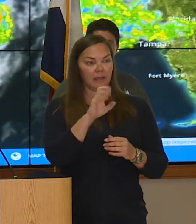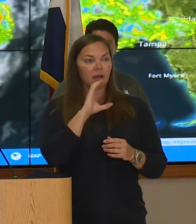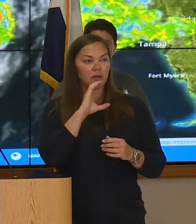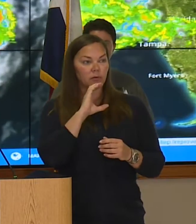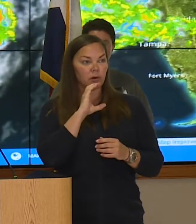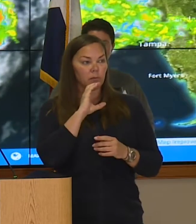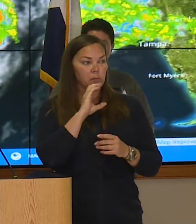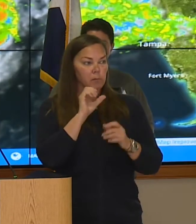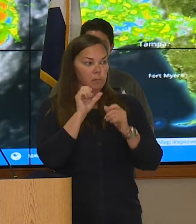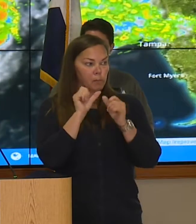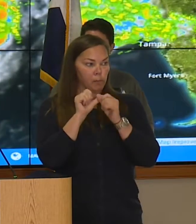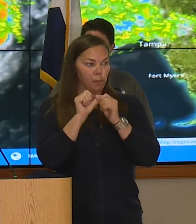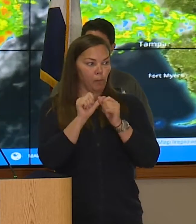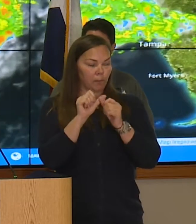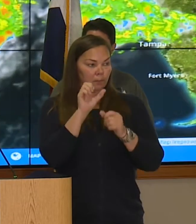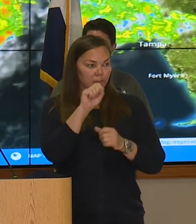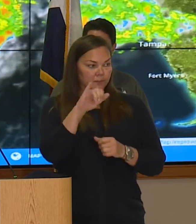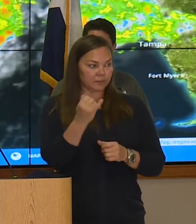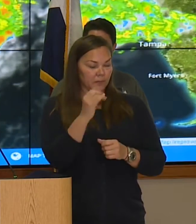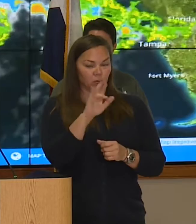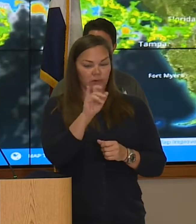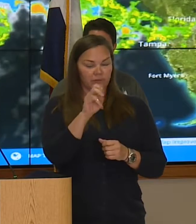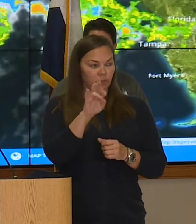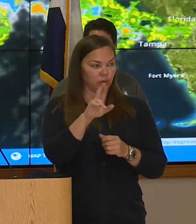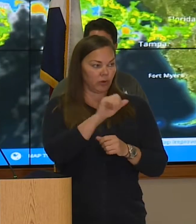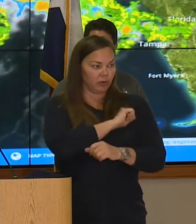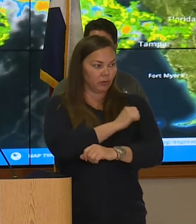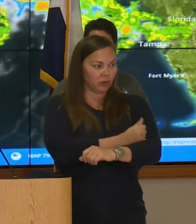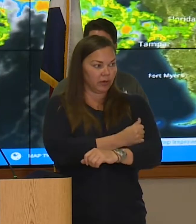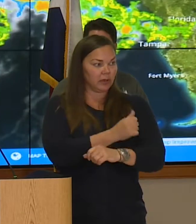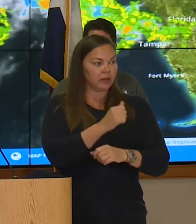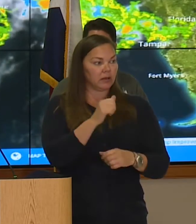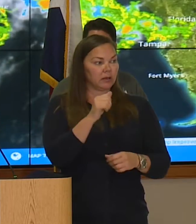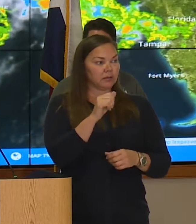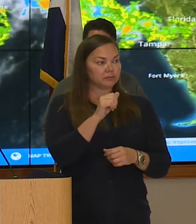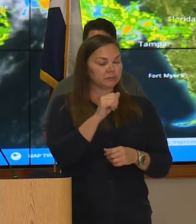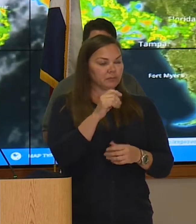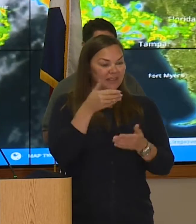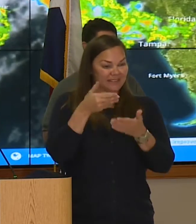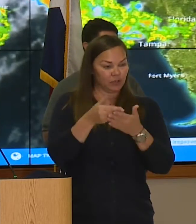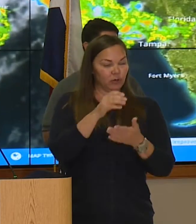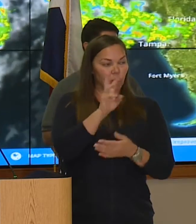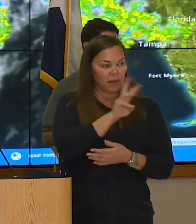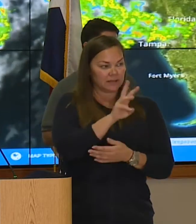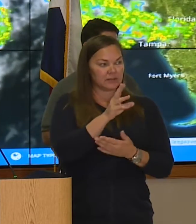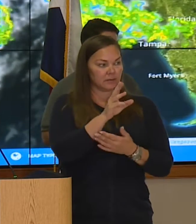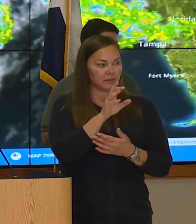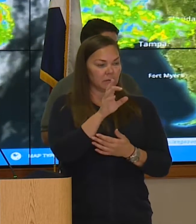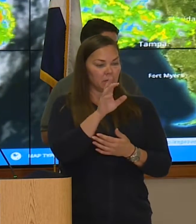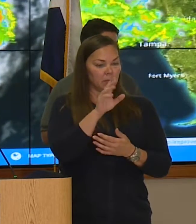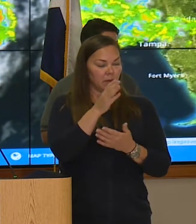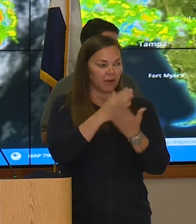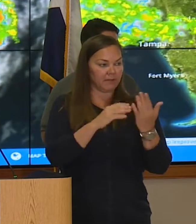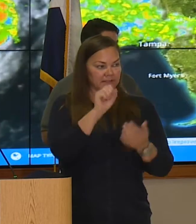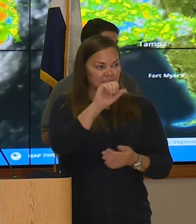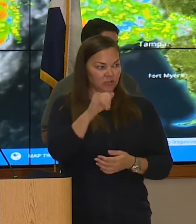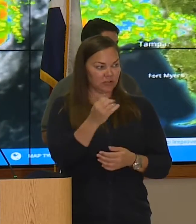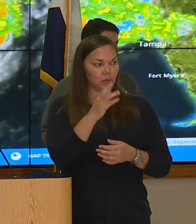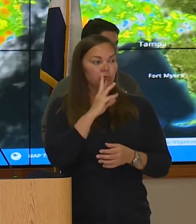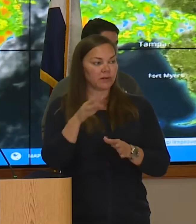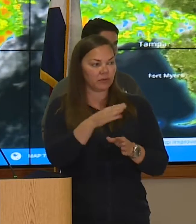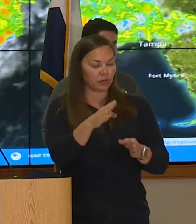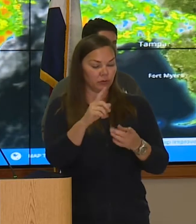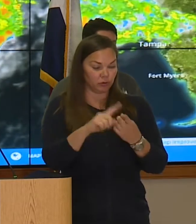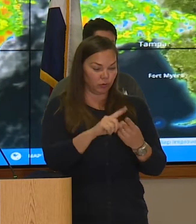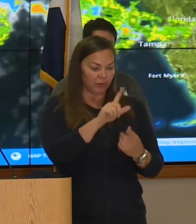we have been in contact with the San Jacinto River Authority. Lake Conroe sits on the west fork of the San Jacinto River, which comes down to Lake Houston.